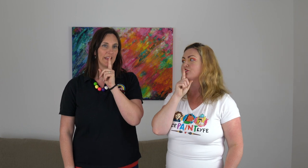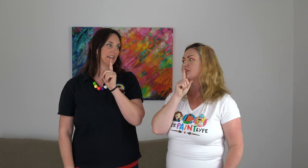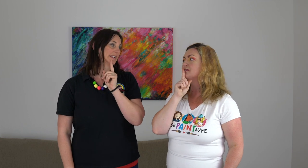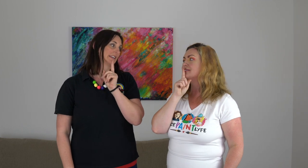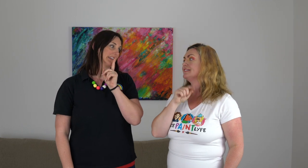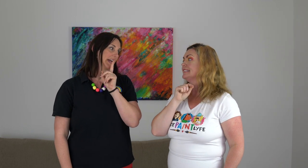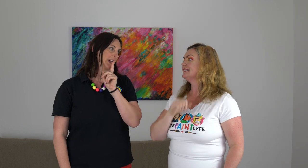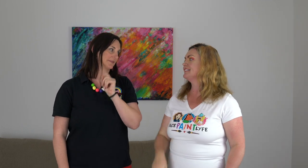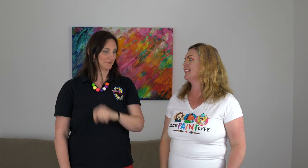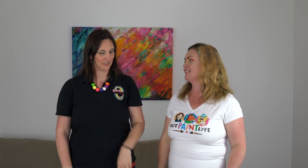Yeah.